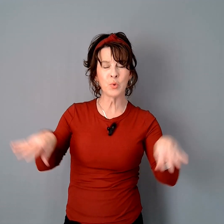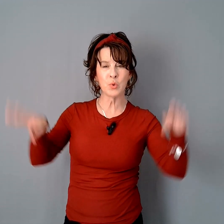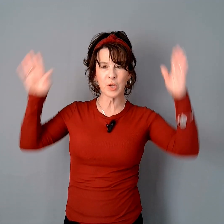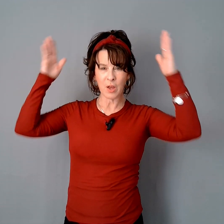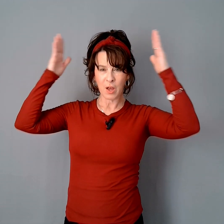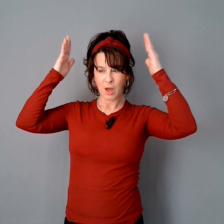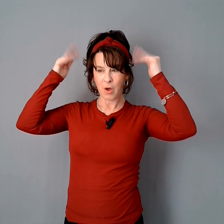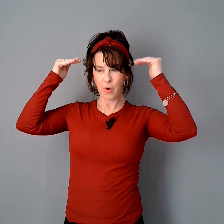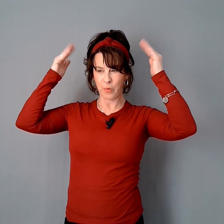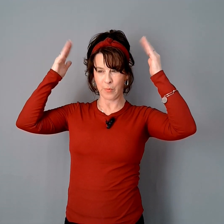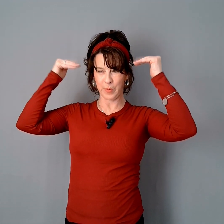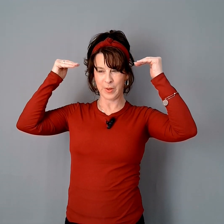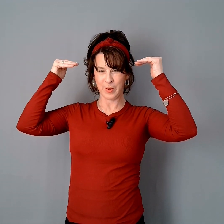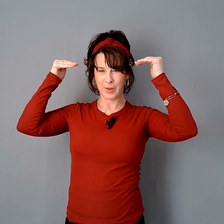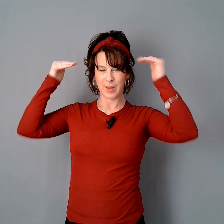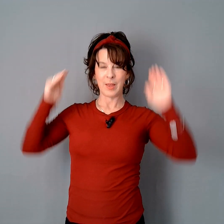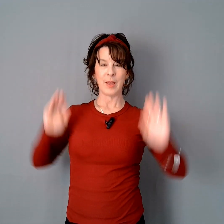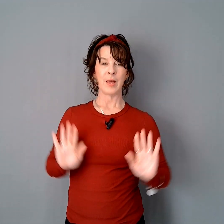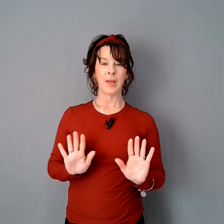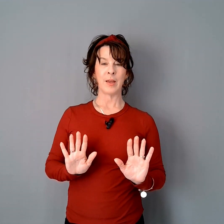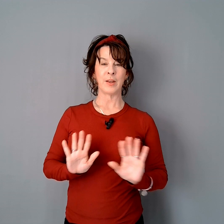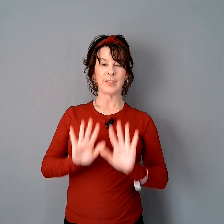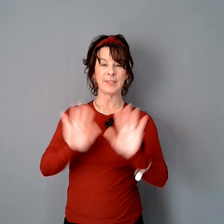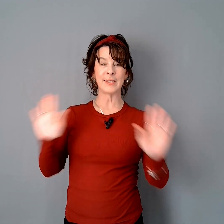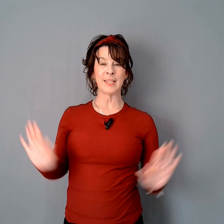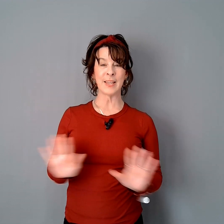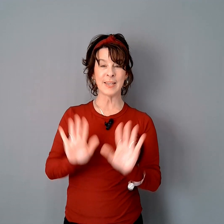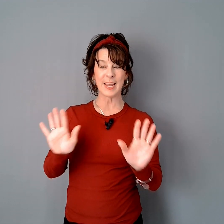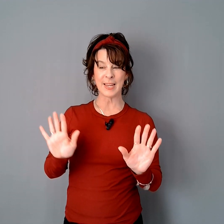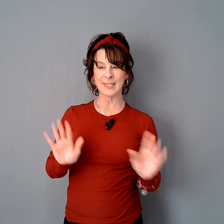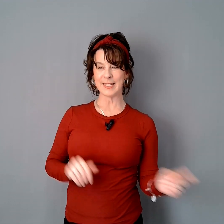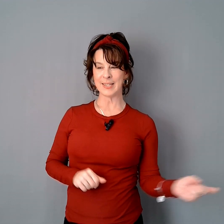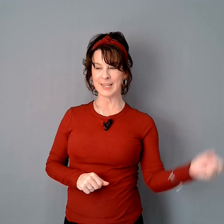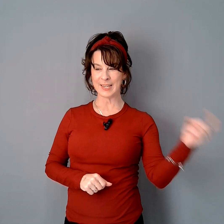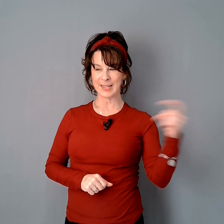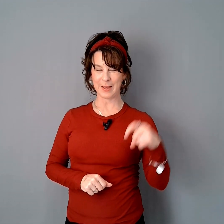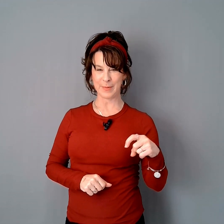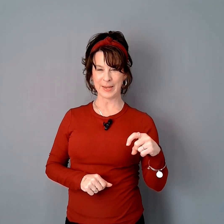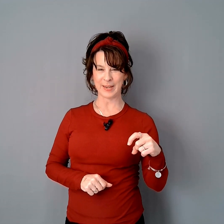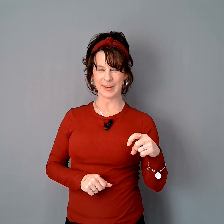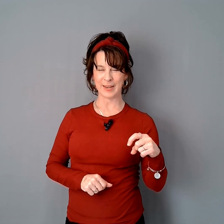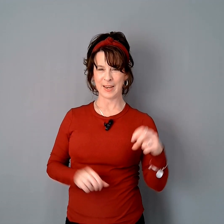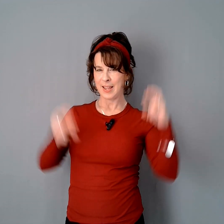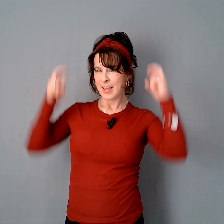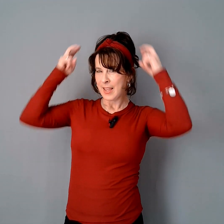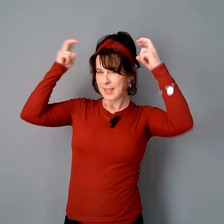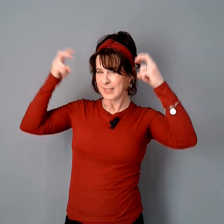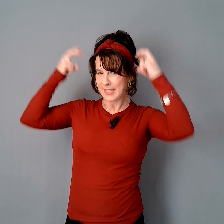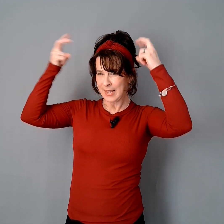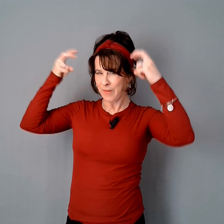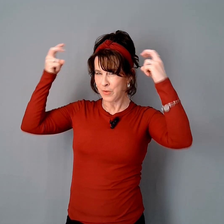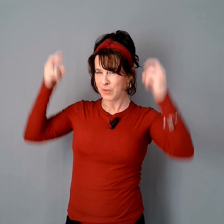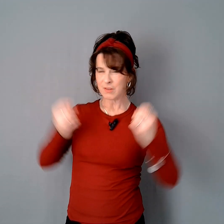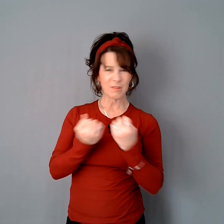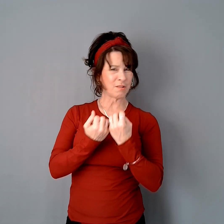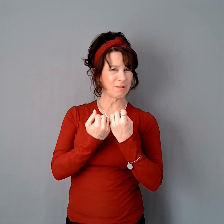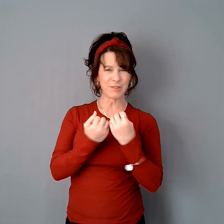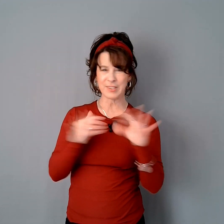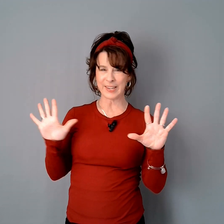lose hope 'cause Sunday's coming. Devil, you're